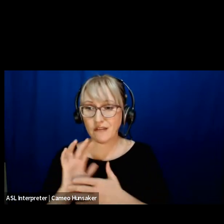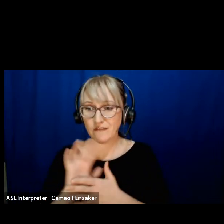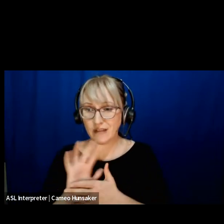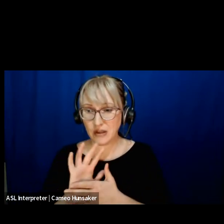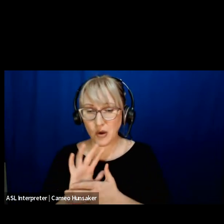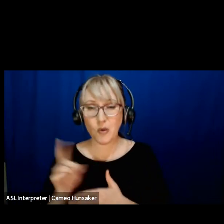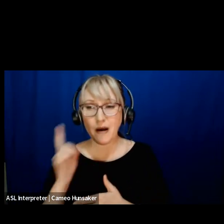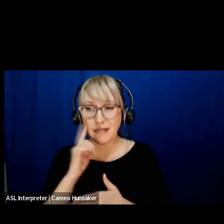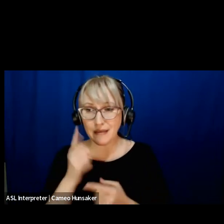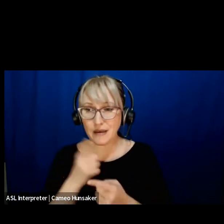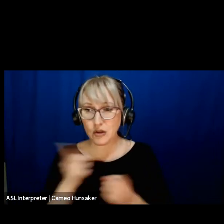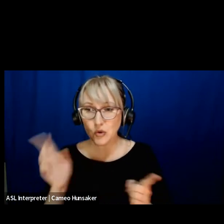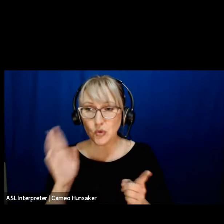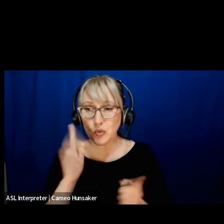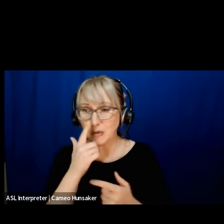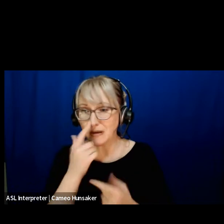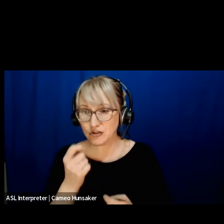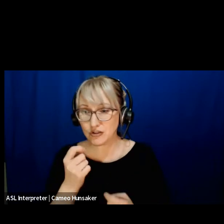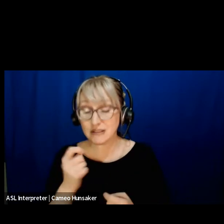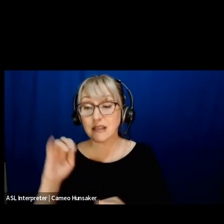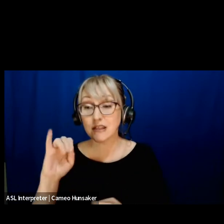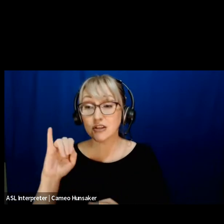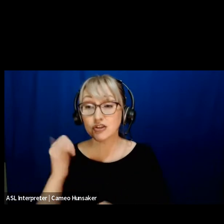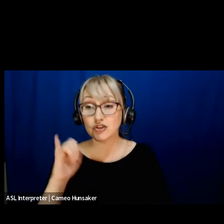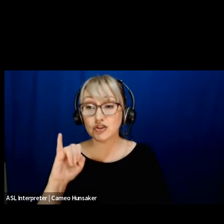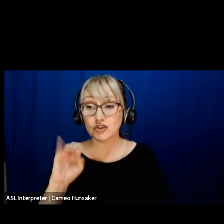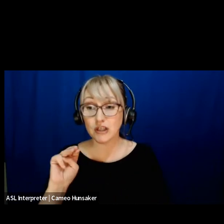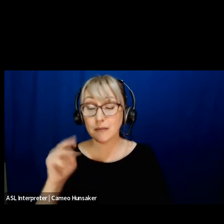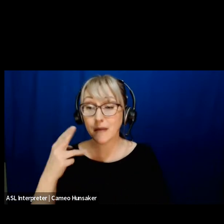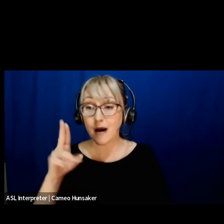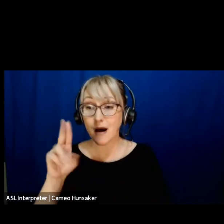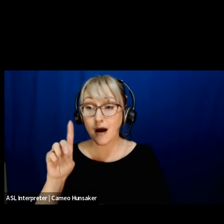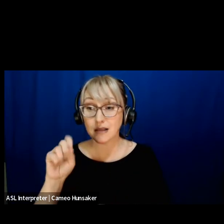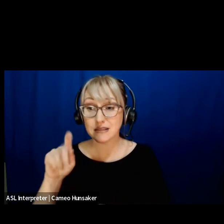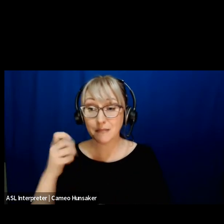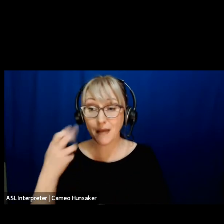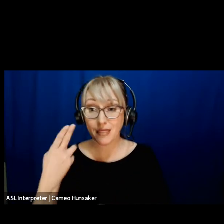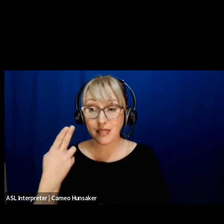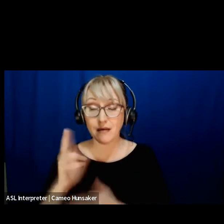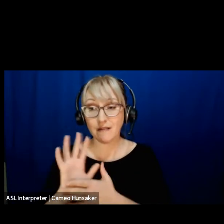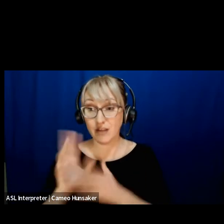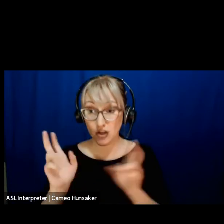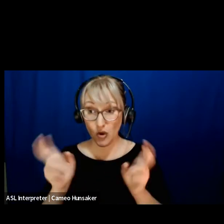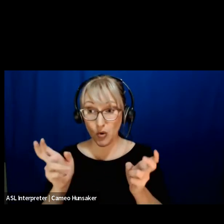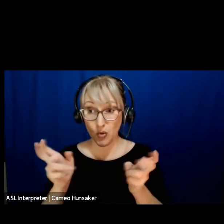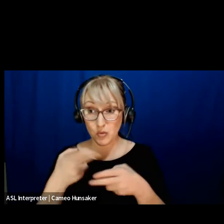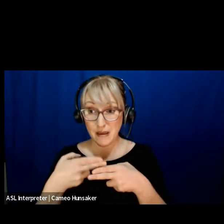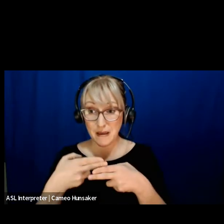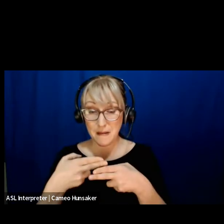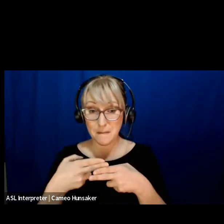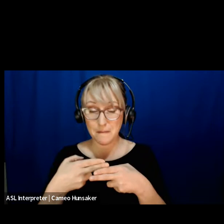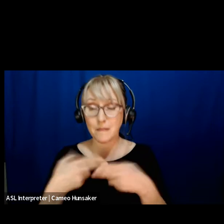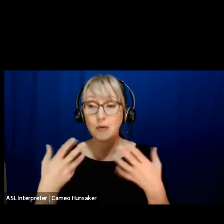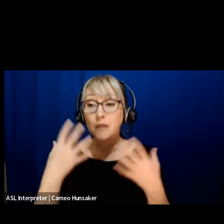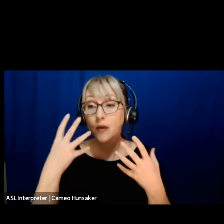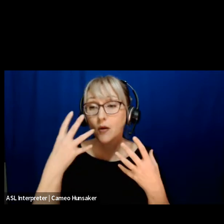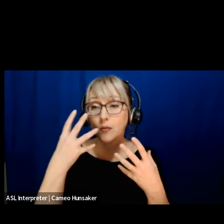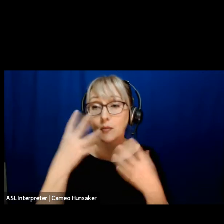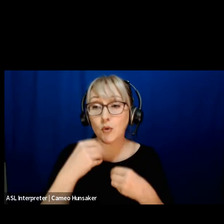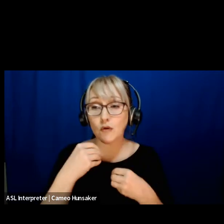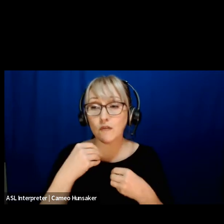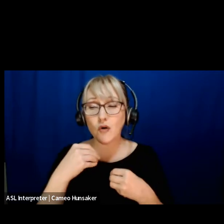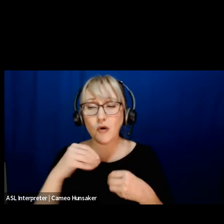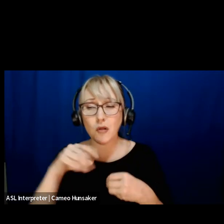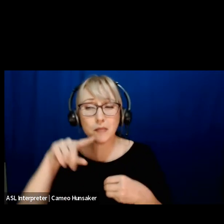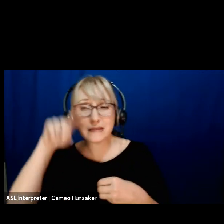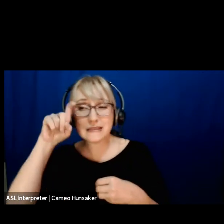by Jim Hudspeth. And the name of the video is The Beautiful, Mysterious Science